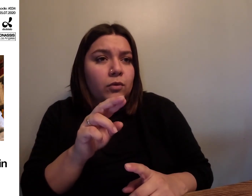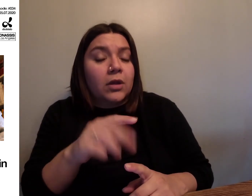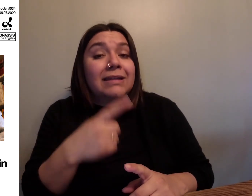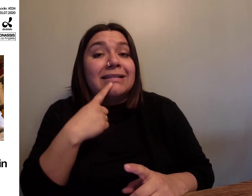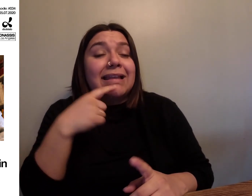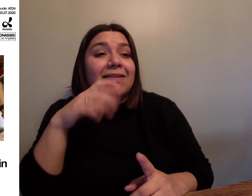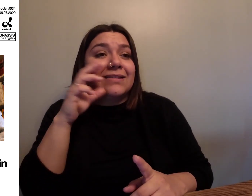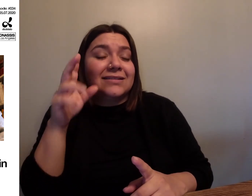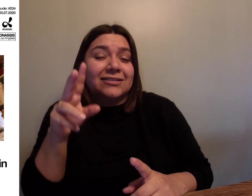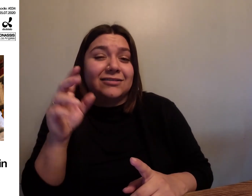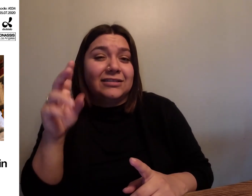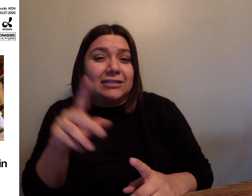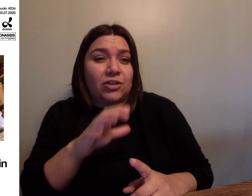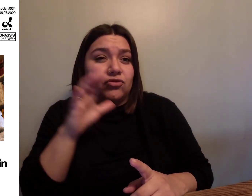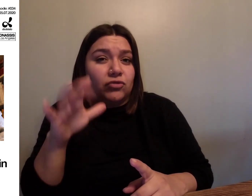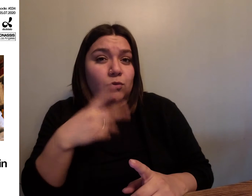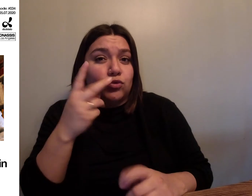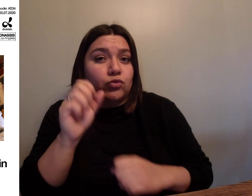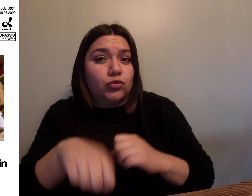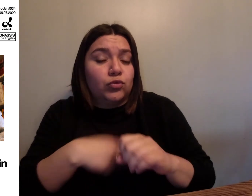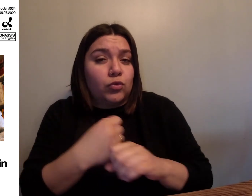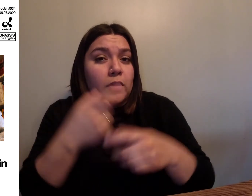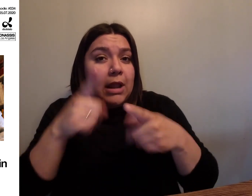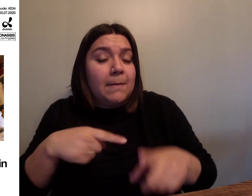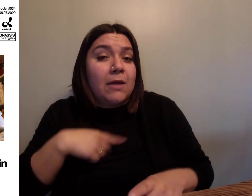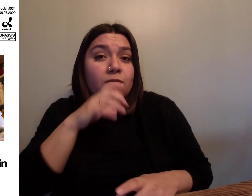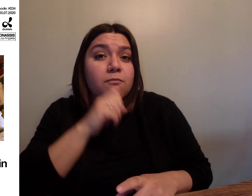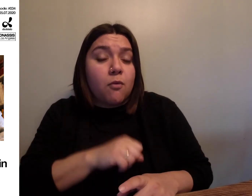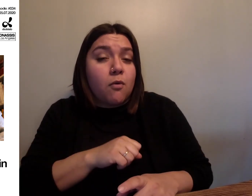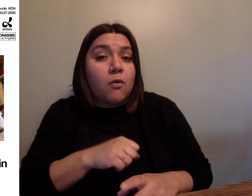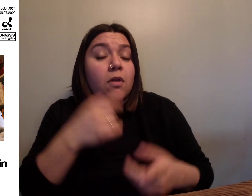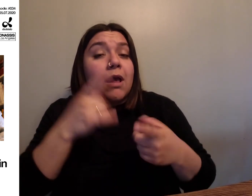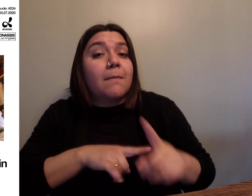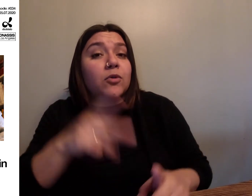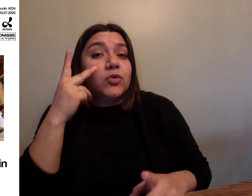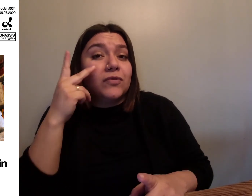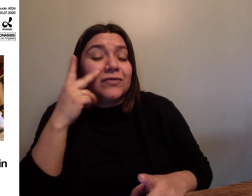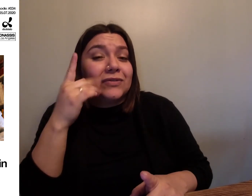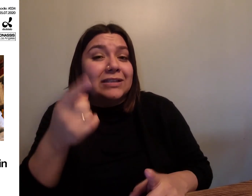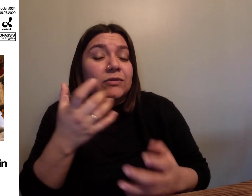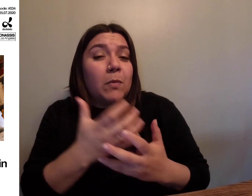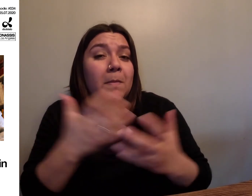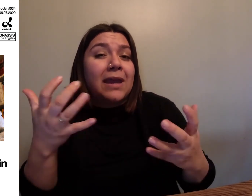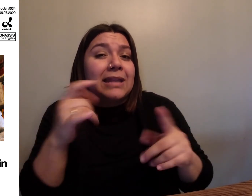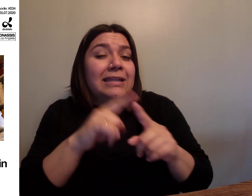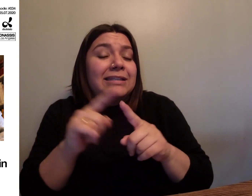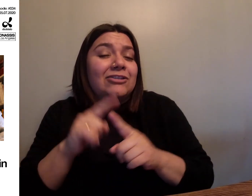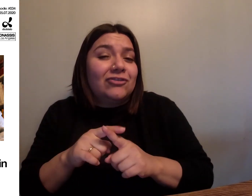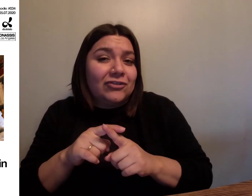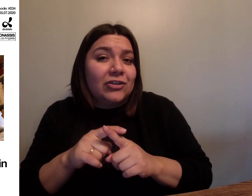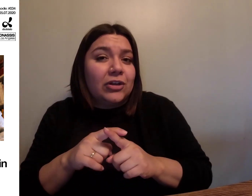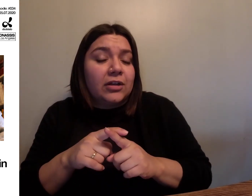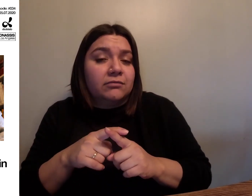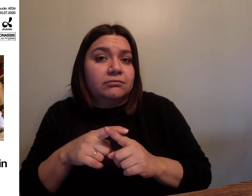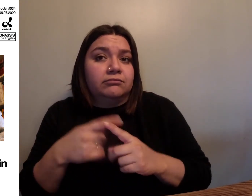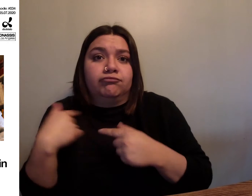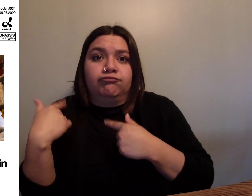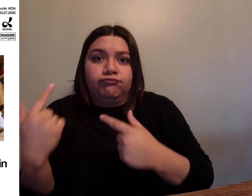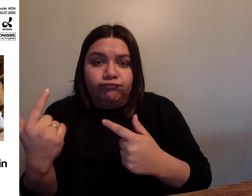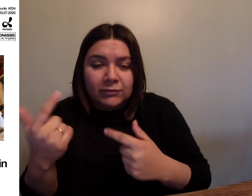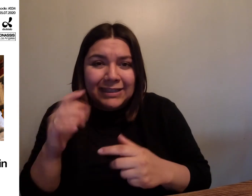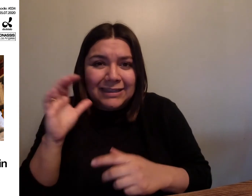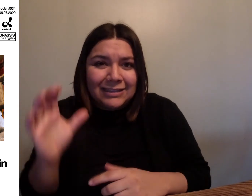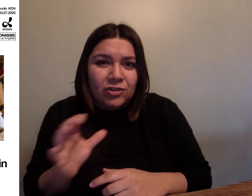was 2 years old when I was born." And for you, you have seen so many different things throughout